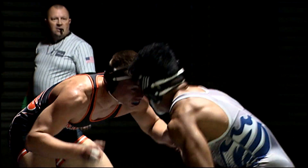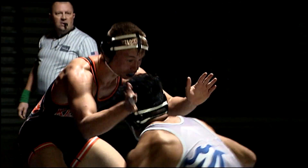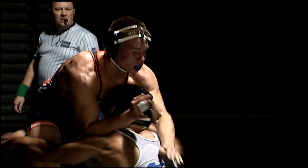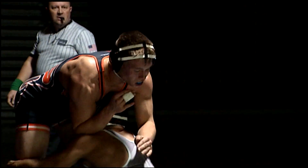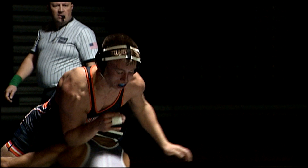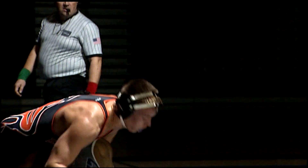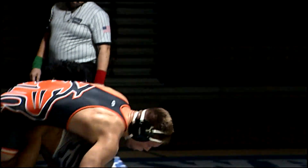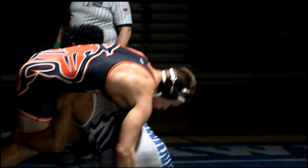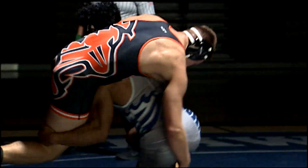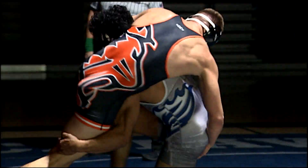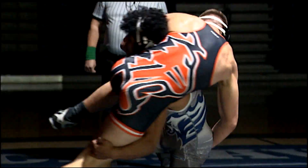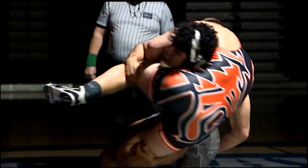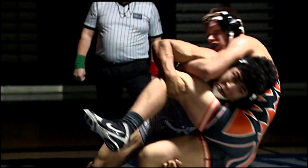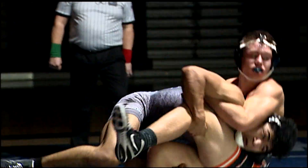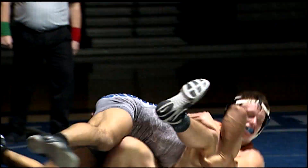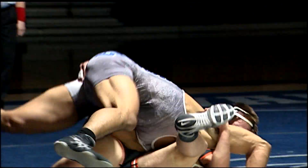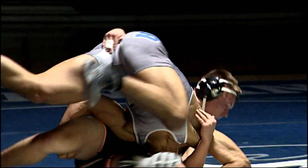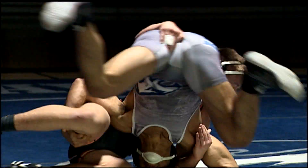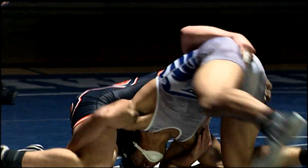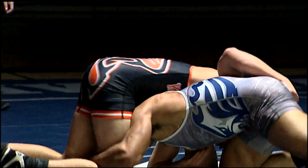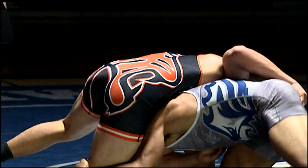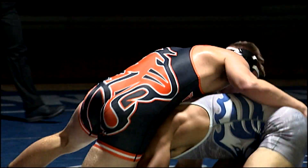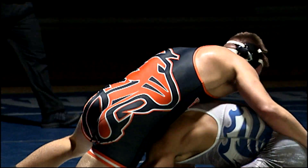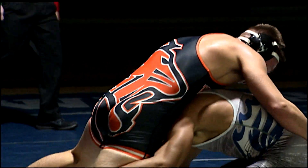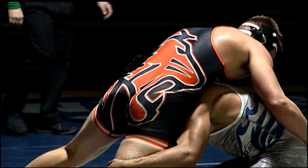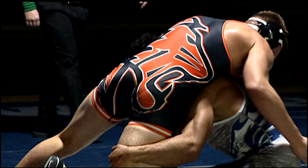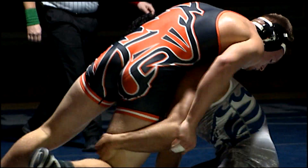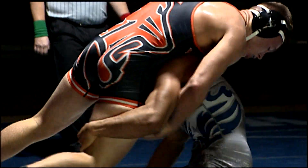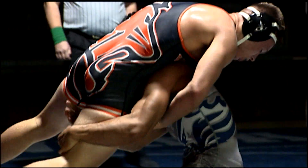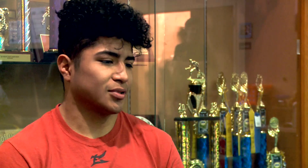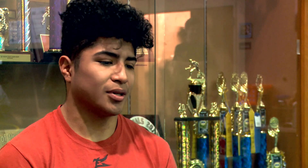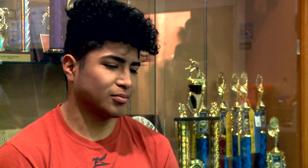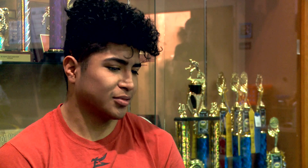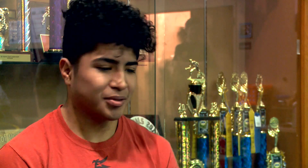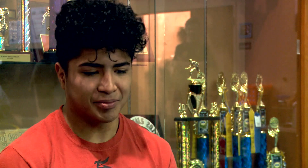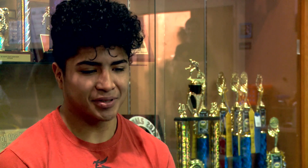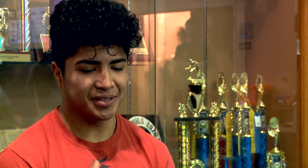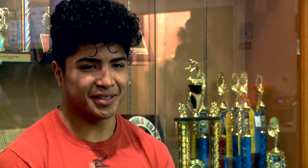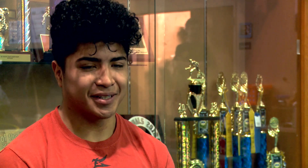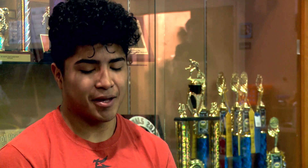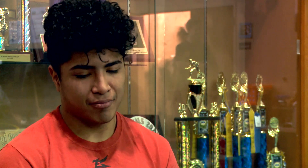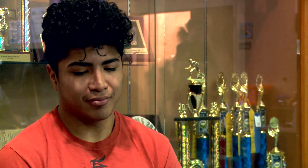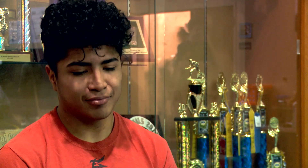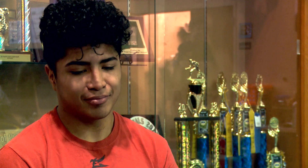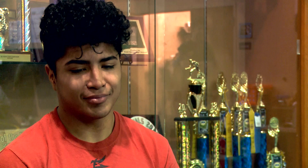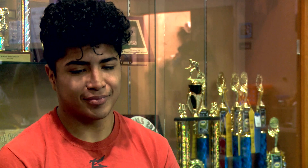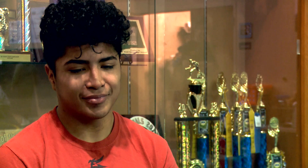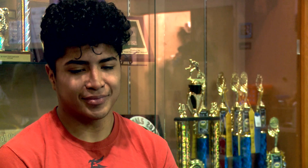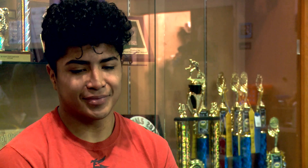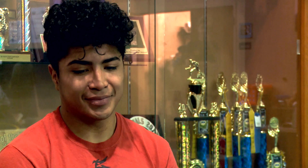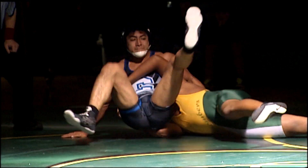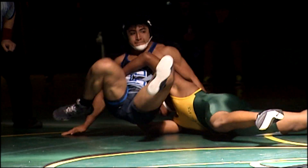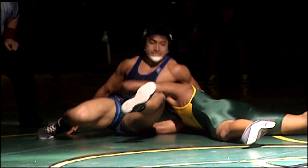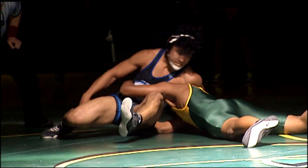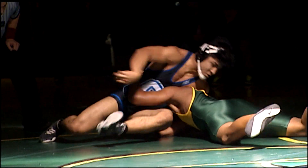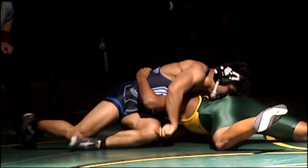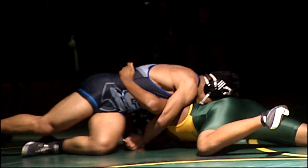Every obstacle Victor faces, he approaches the very same way. I don't believe in quitting. I never want to quit whatever I do. He's a fighter,